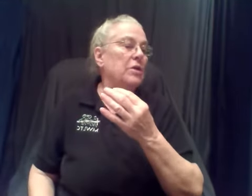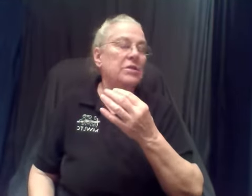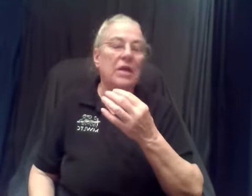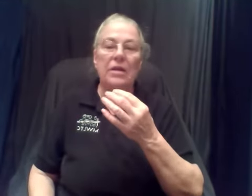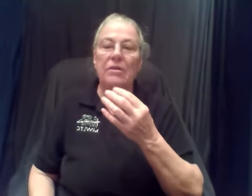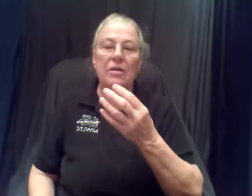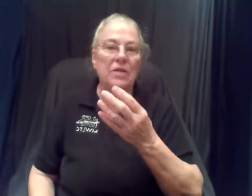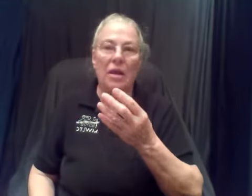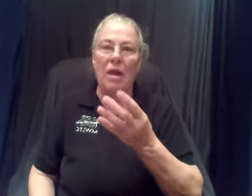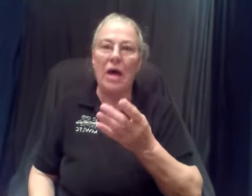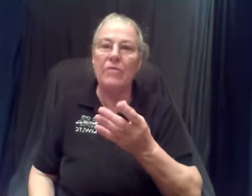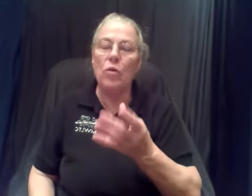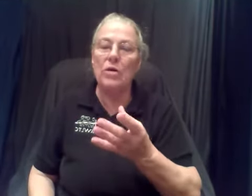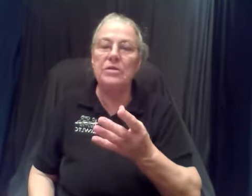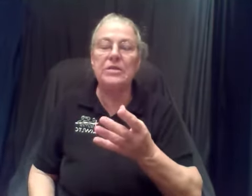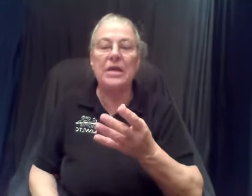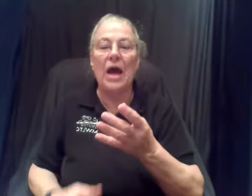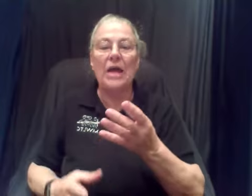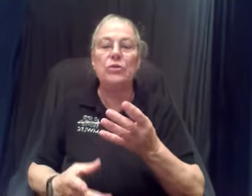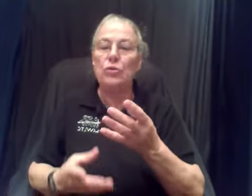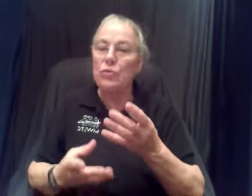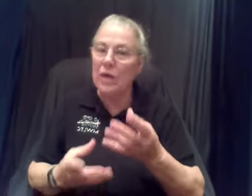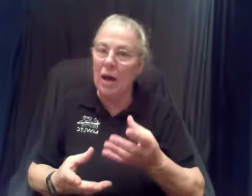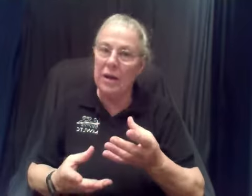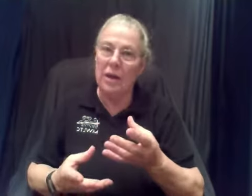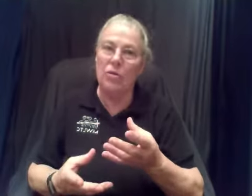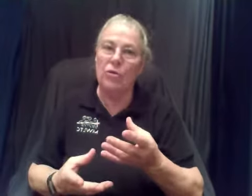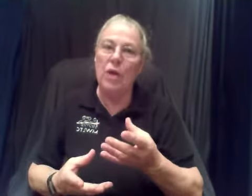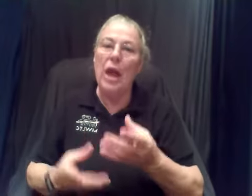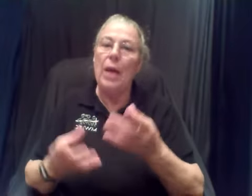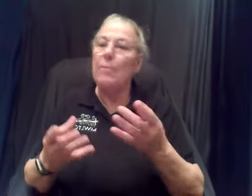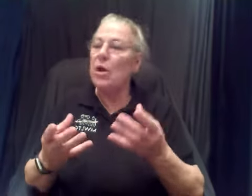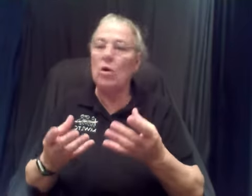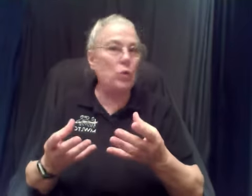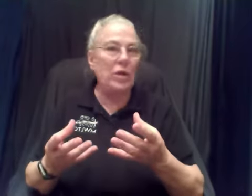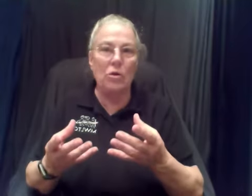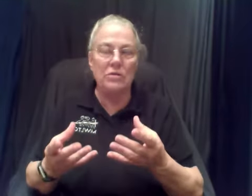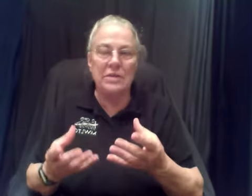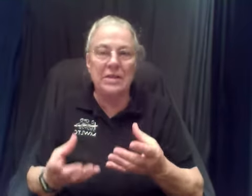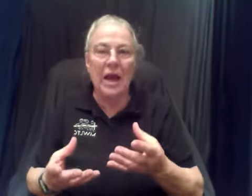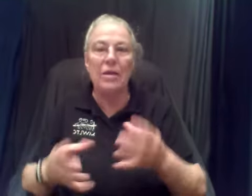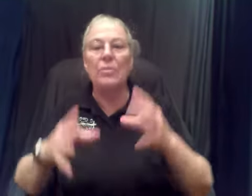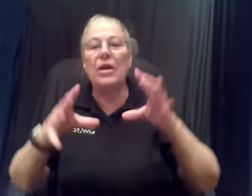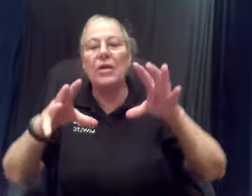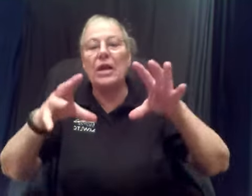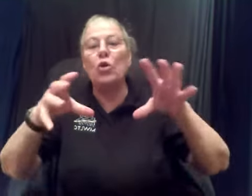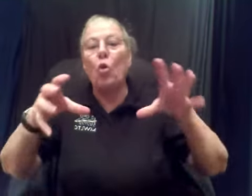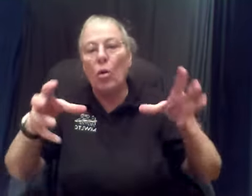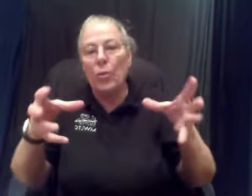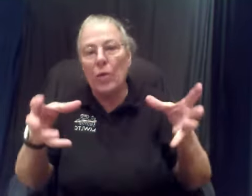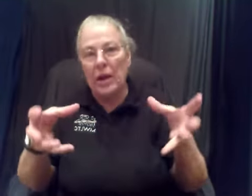that there's a lot of words that I do not include because we don't sign them. They're incorporated within